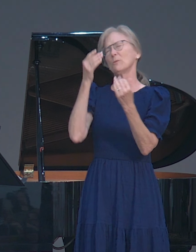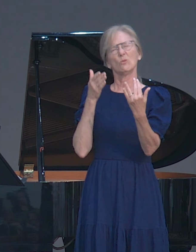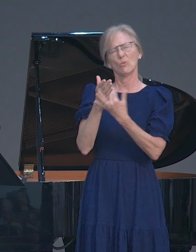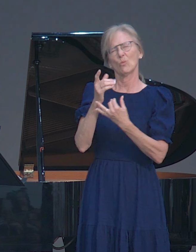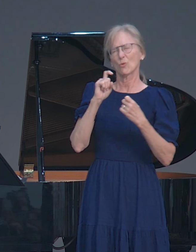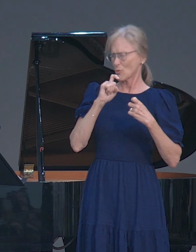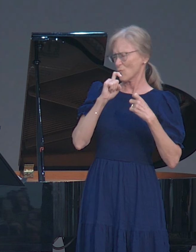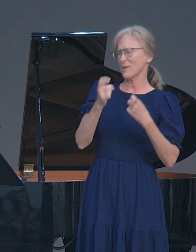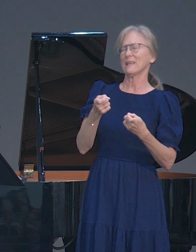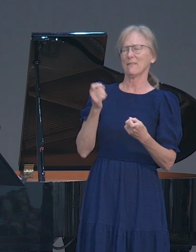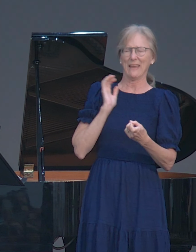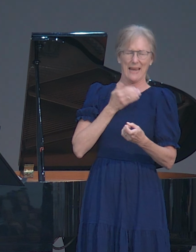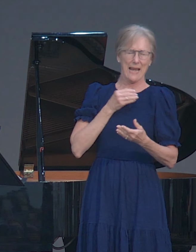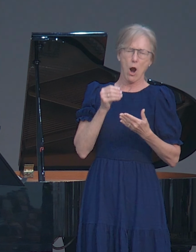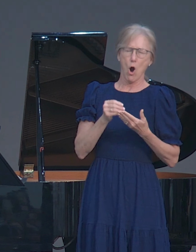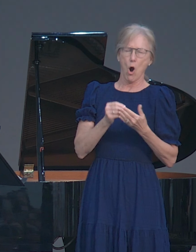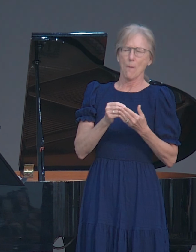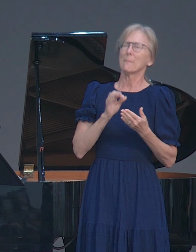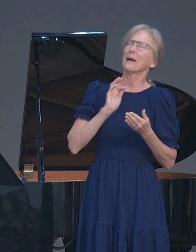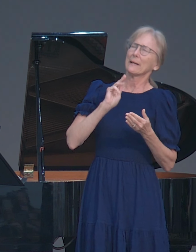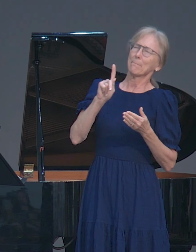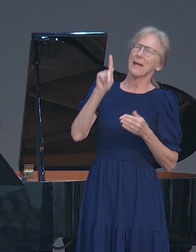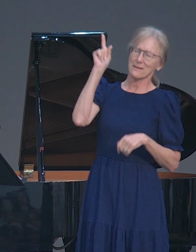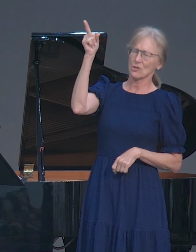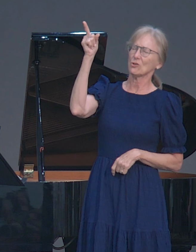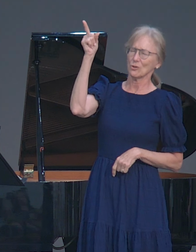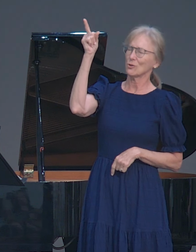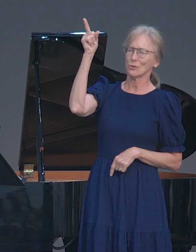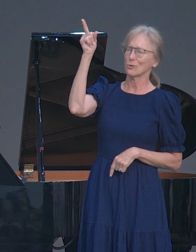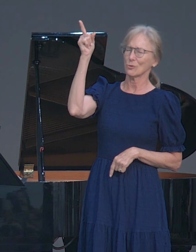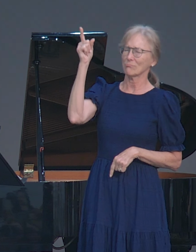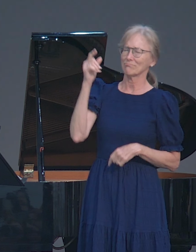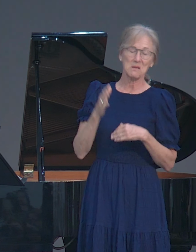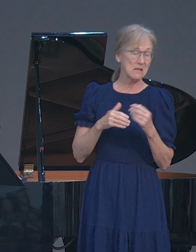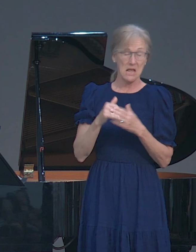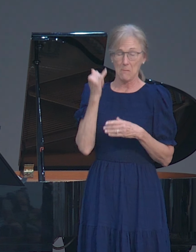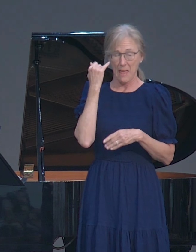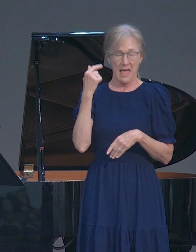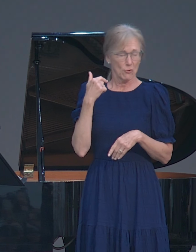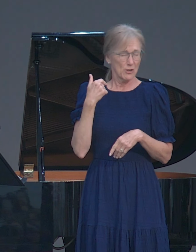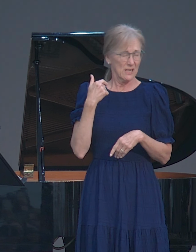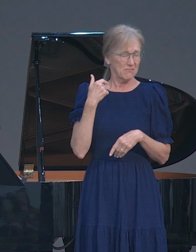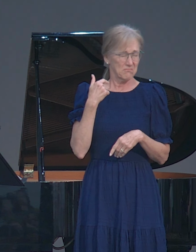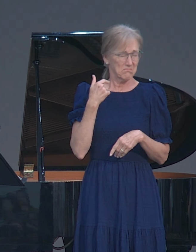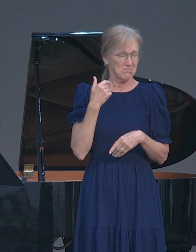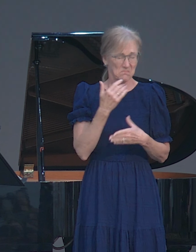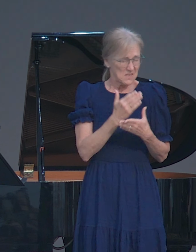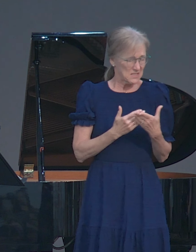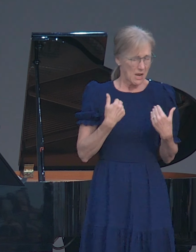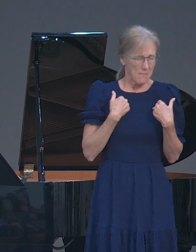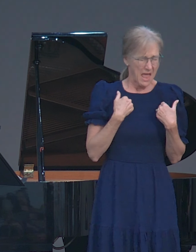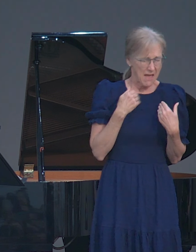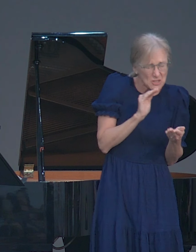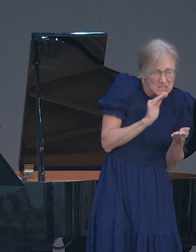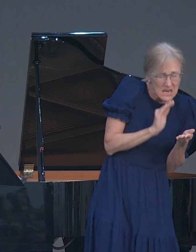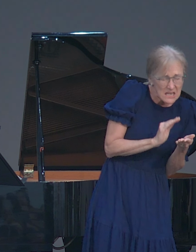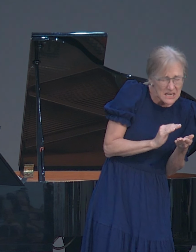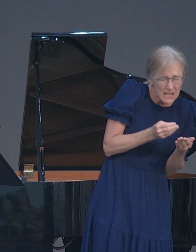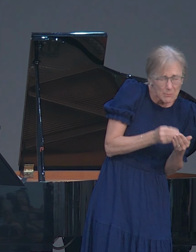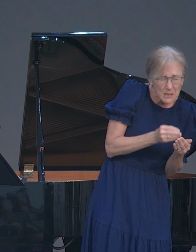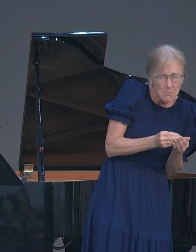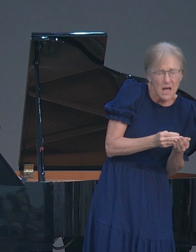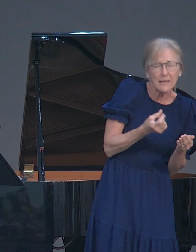You've blessed us, even those of us with the least amount of possessions or